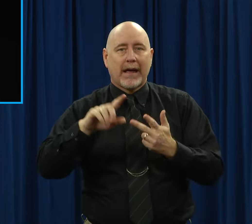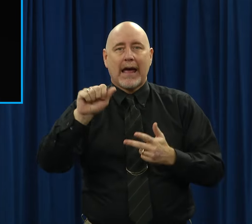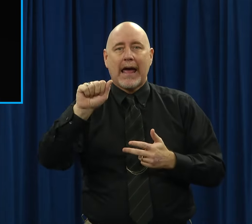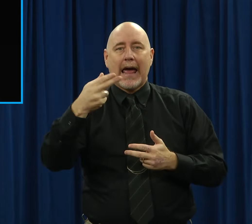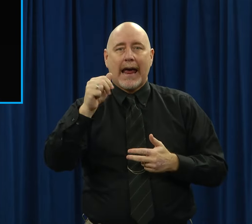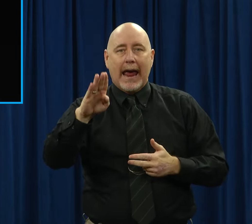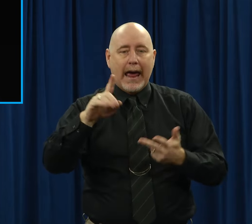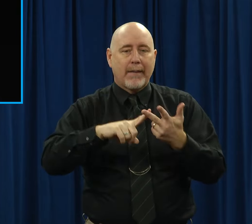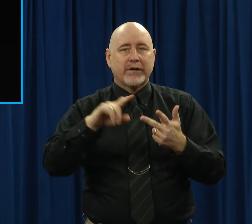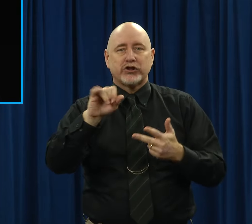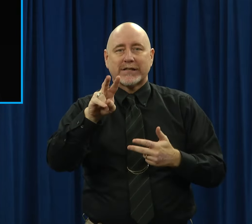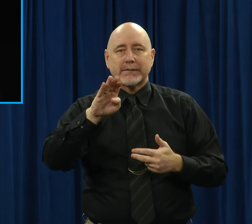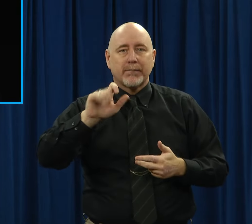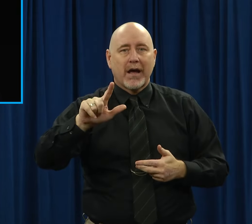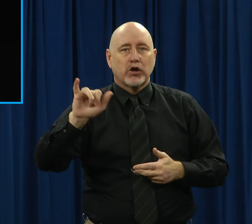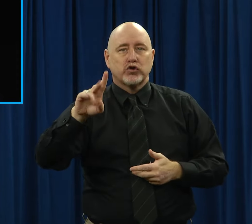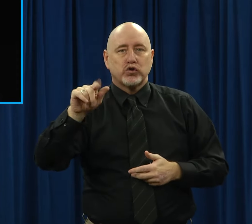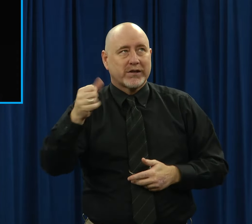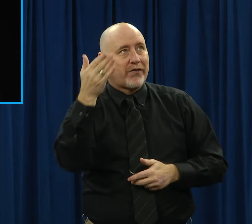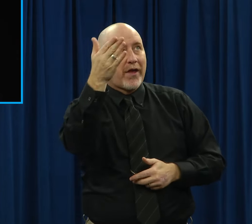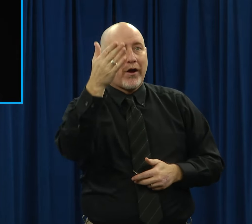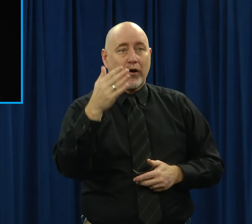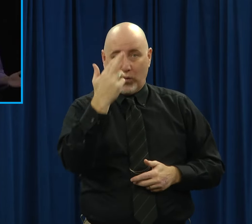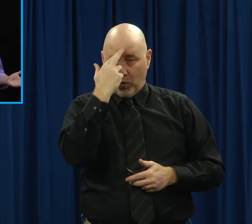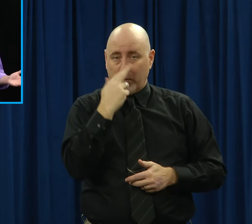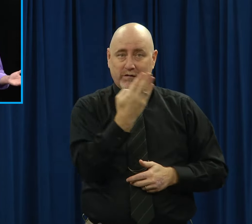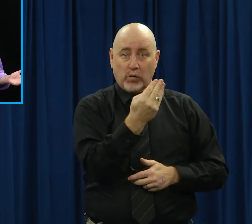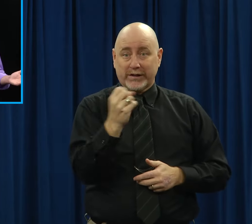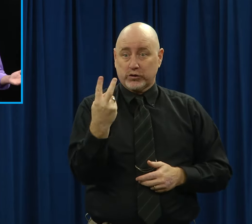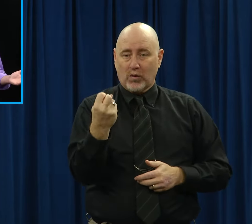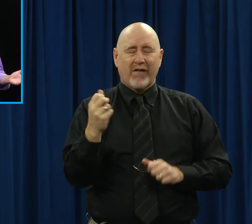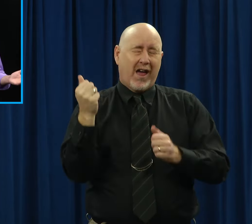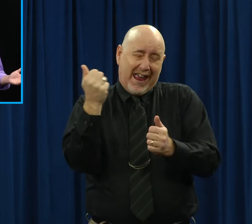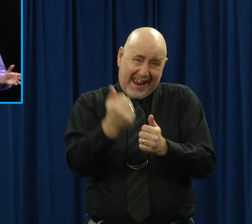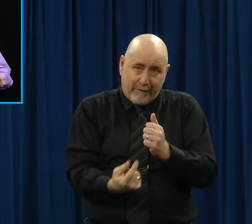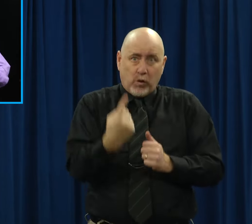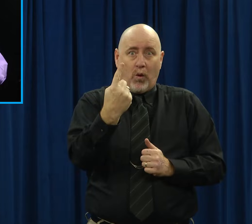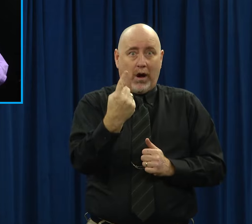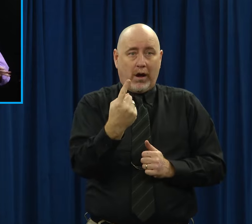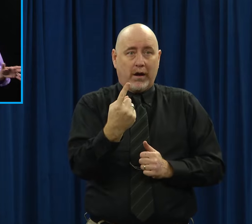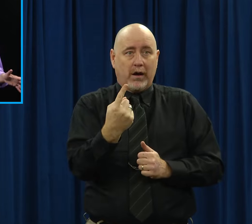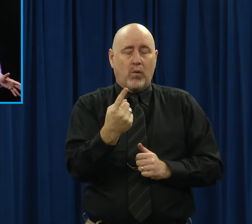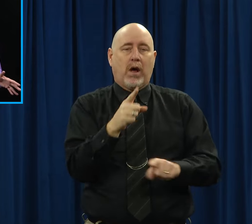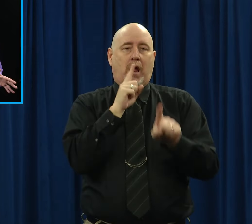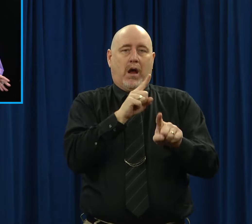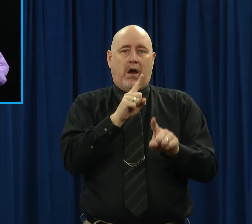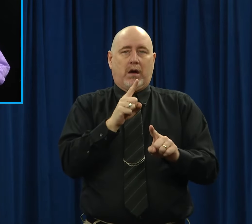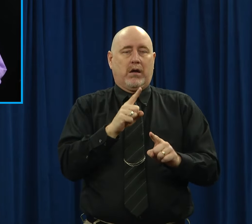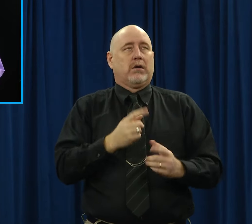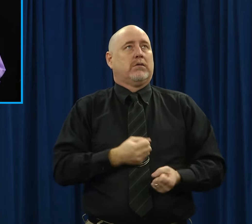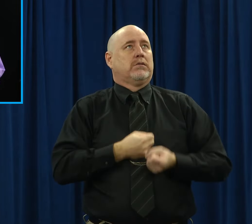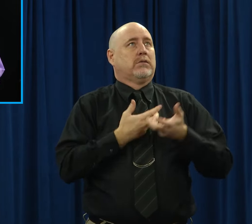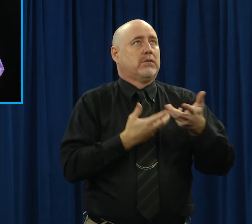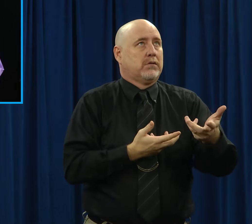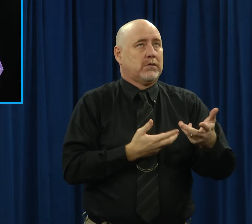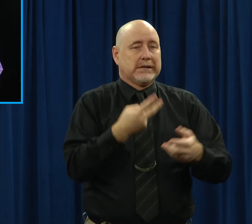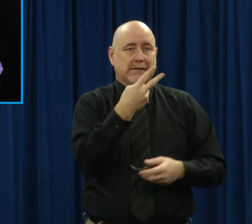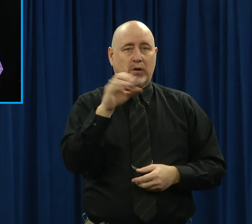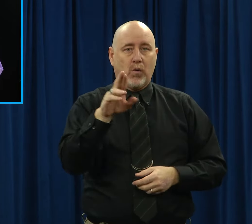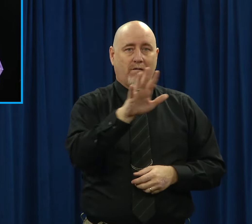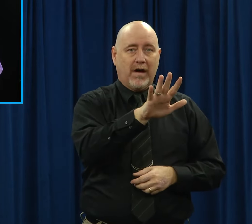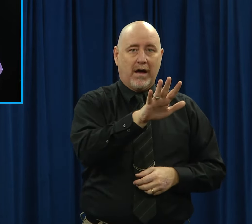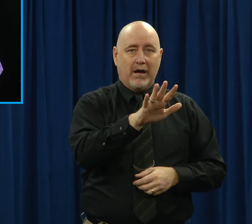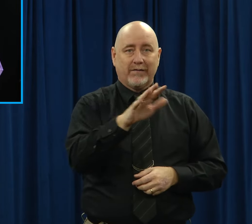there. Ahab, Jezebel, and Judas will be there. Romans 14:12 says, so then every one of us shall give an account of himself to